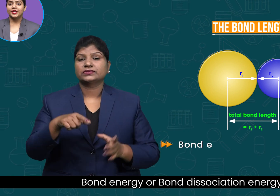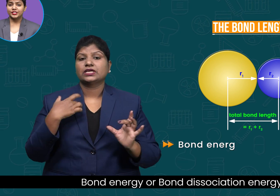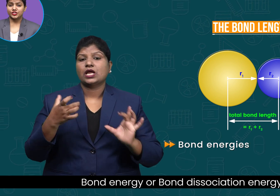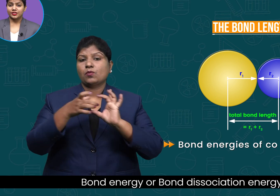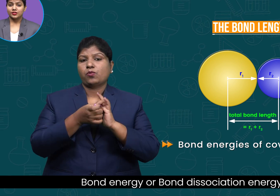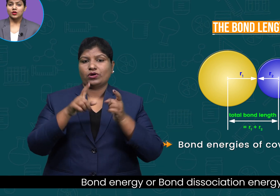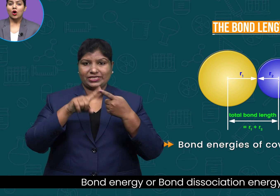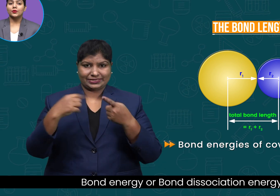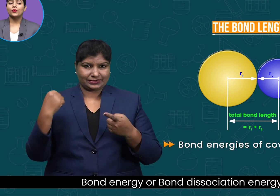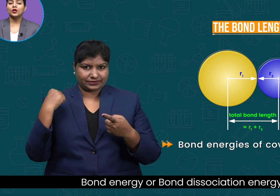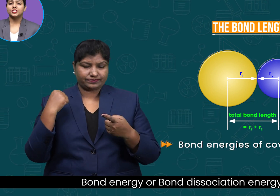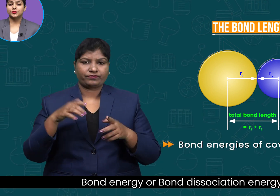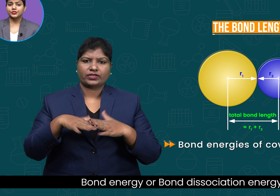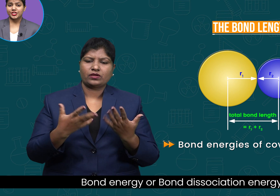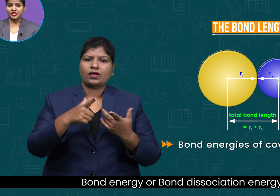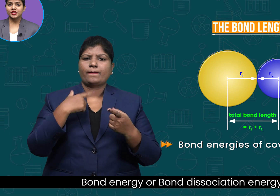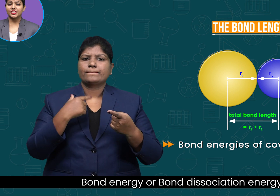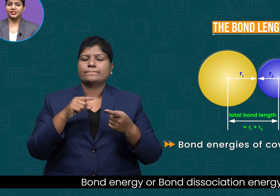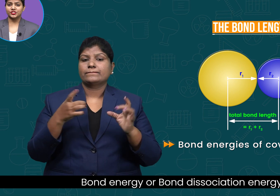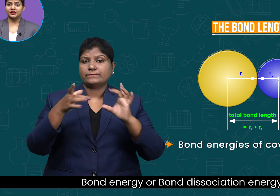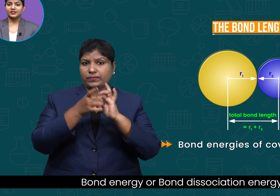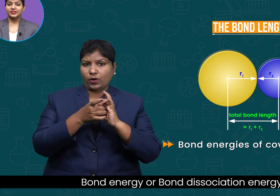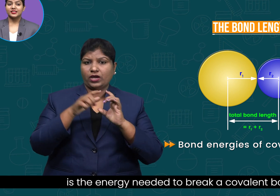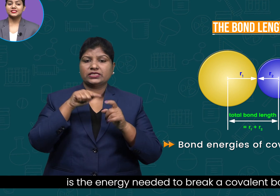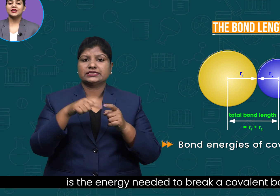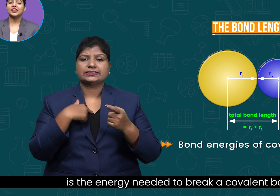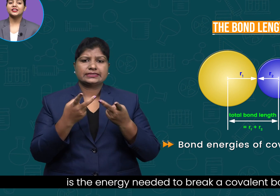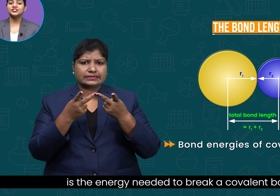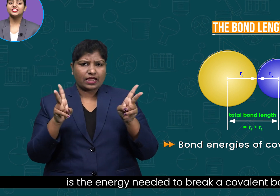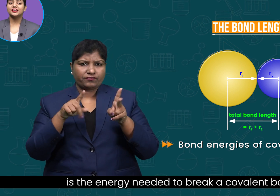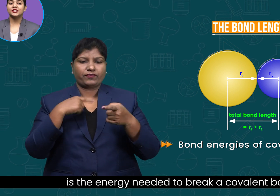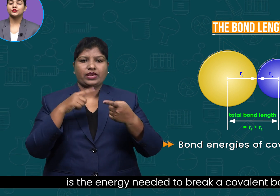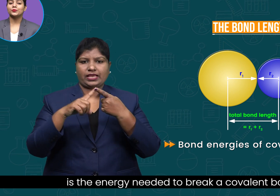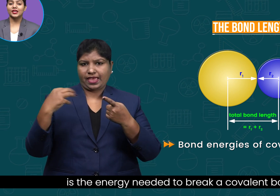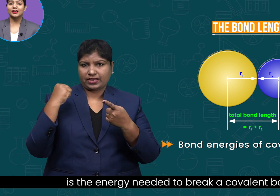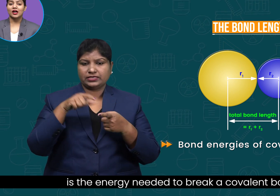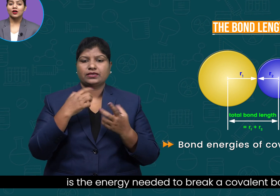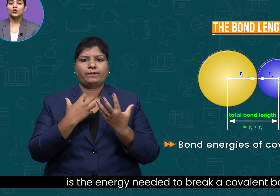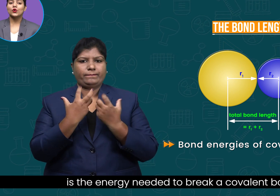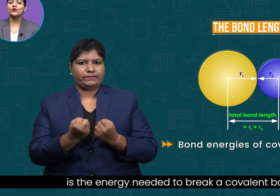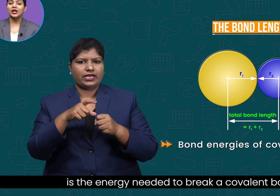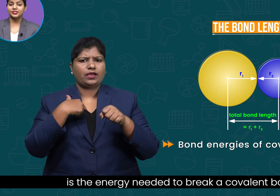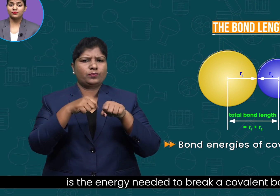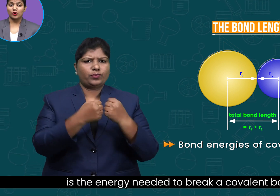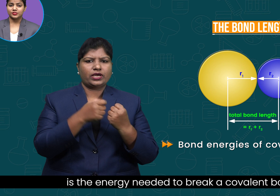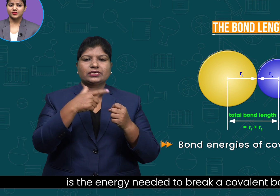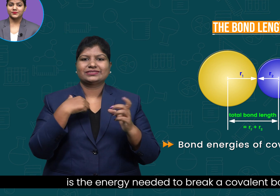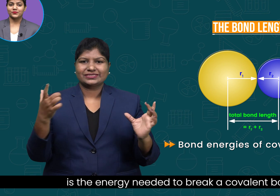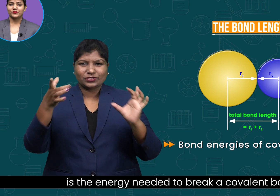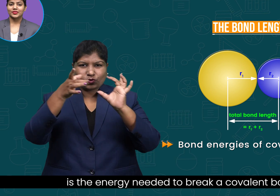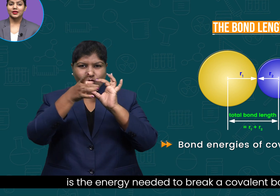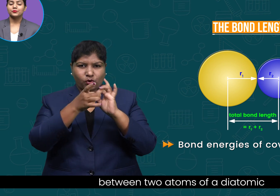Bond energy or bond dissociation energy is the energy needed to break a covalent